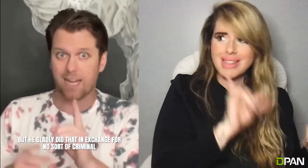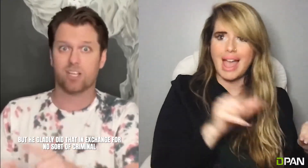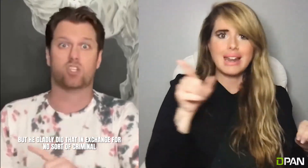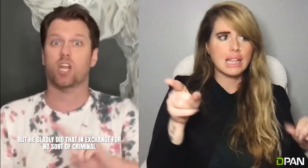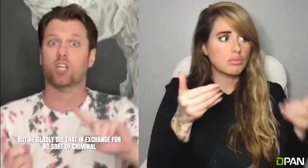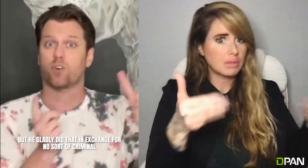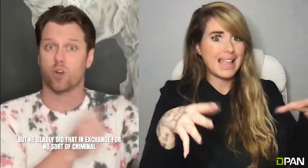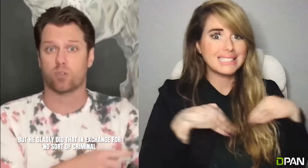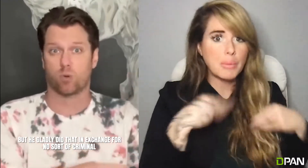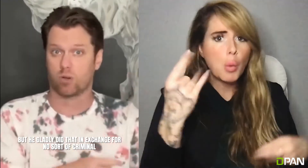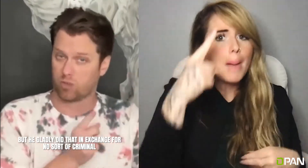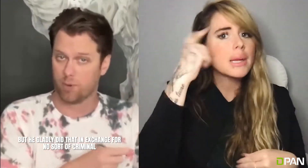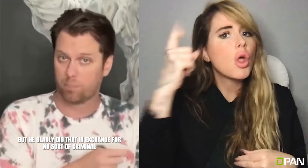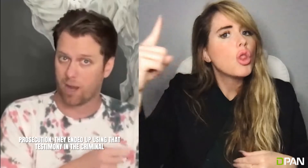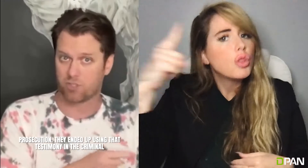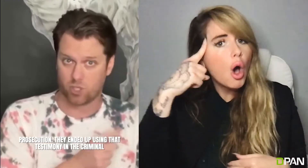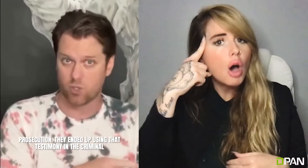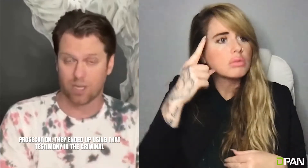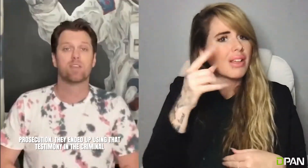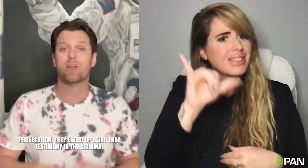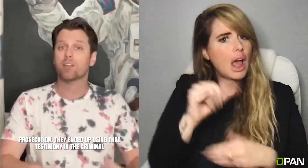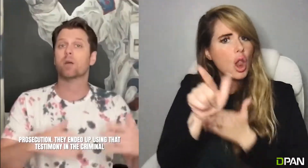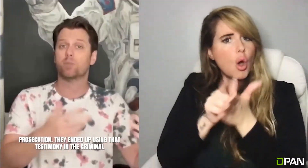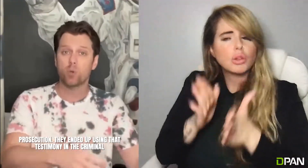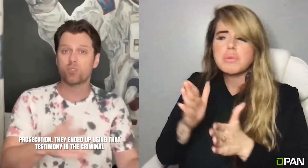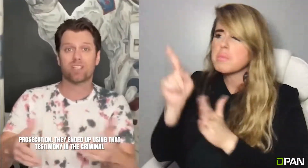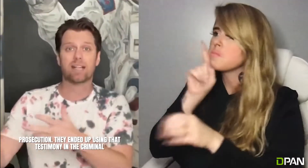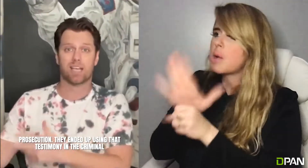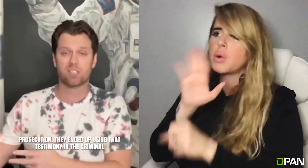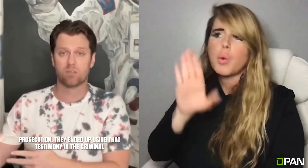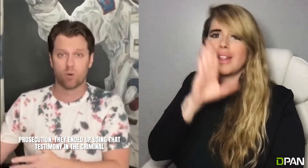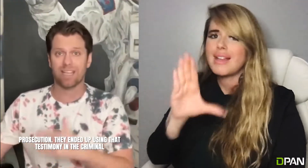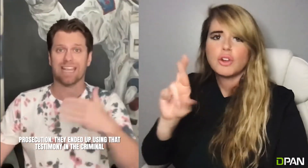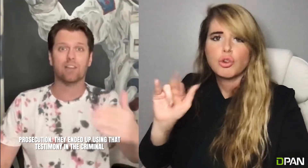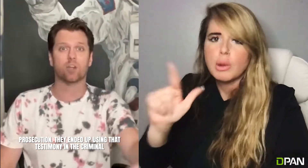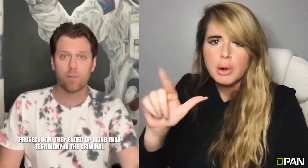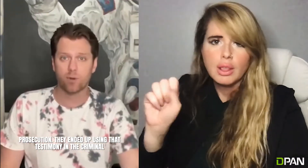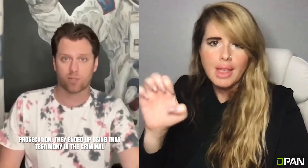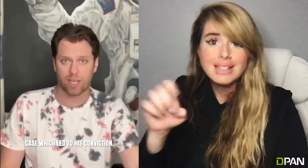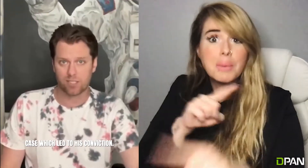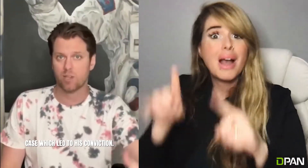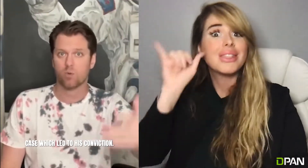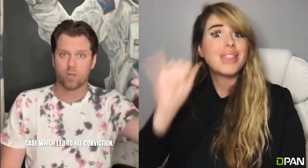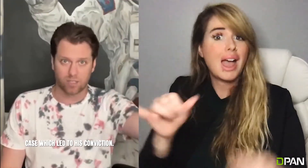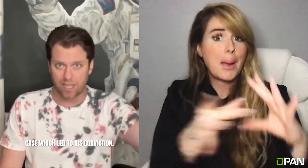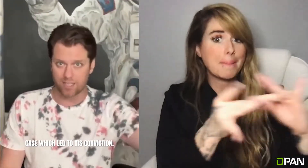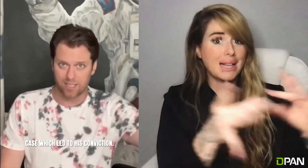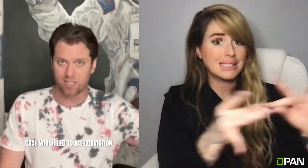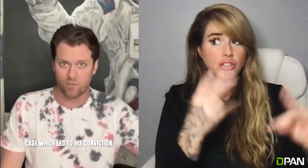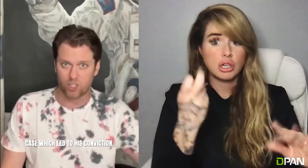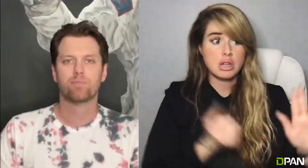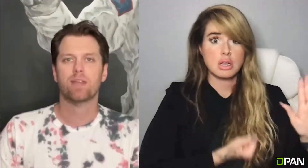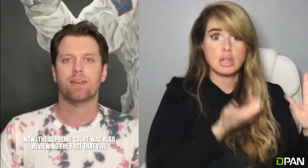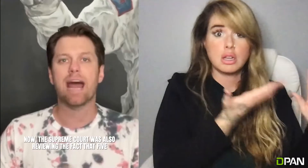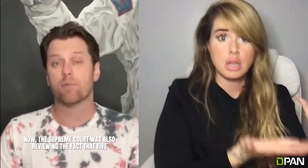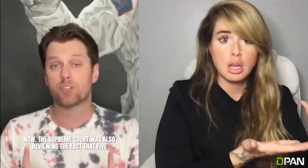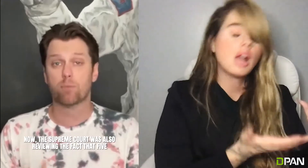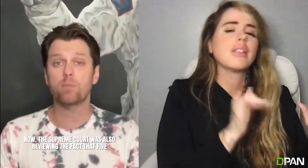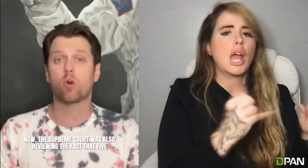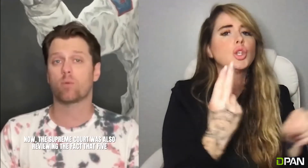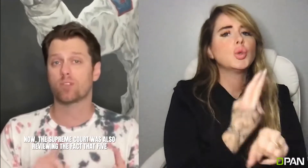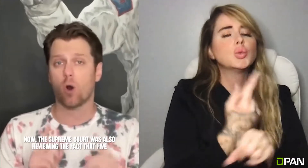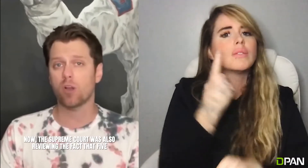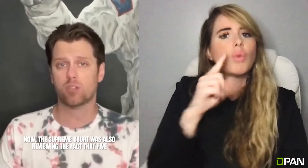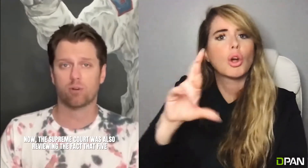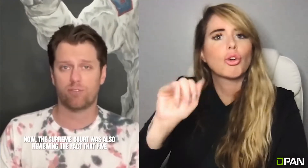did that in exchange for no sort of criminal prosecution. They ended up using that testimony in the criminal case, which led to his conviction. Now, the